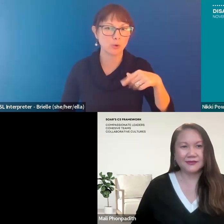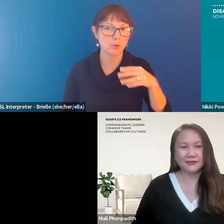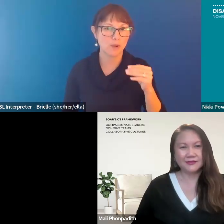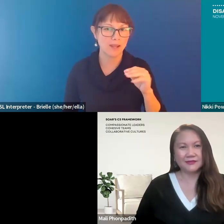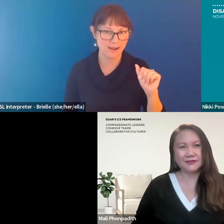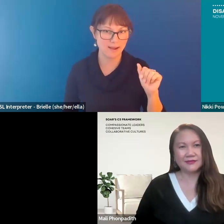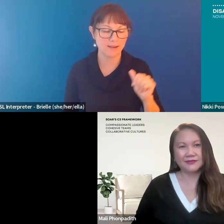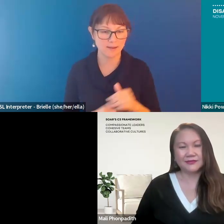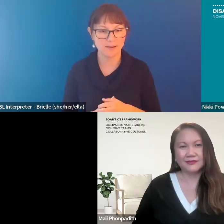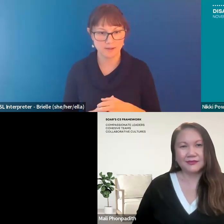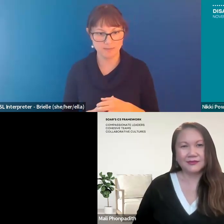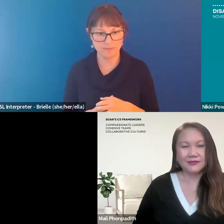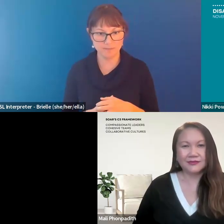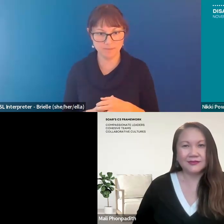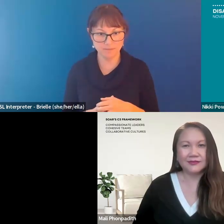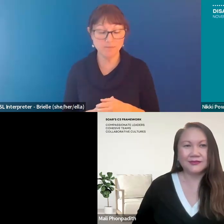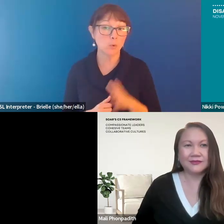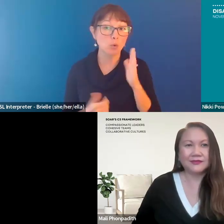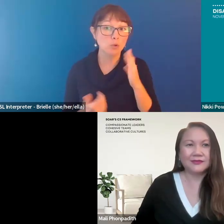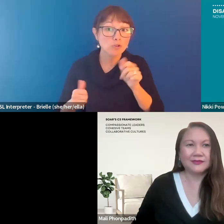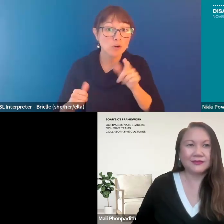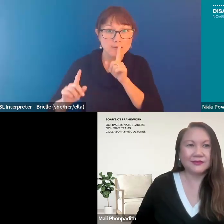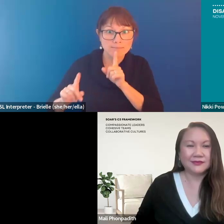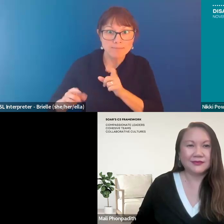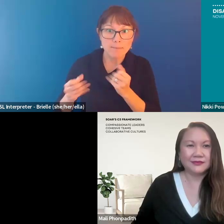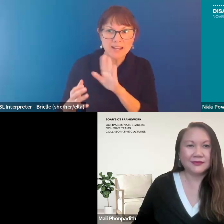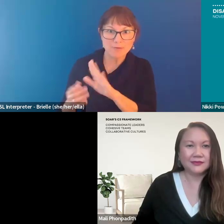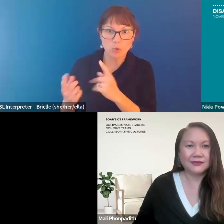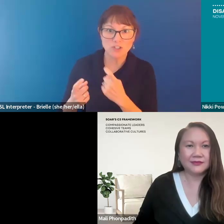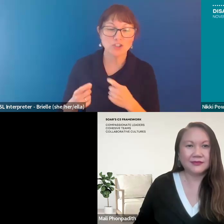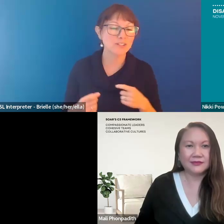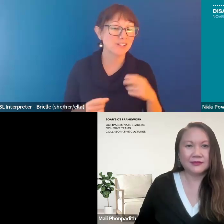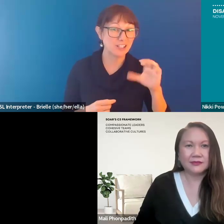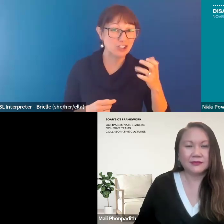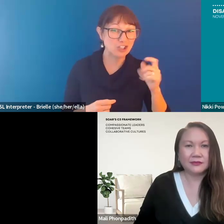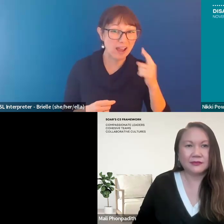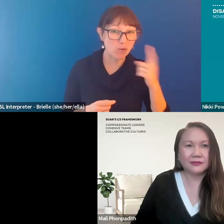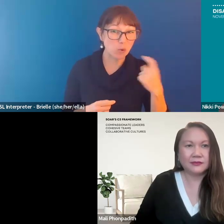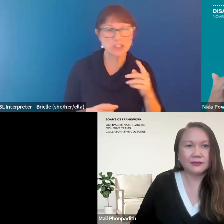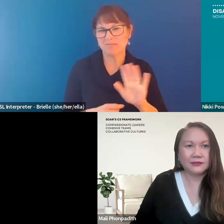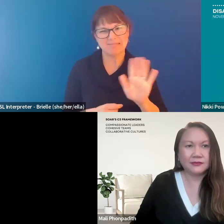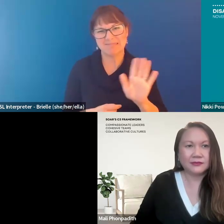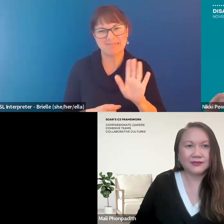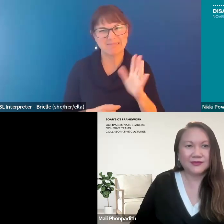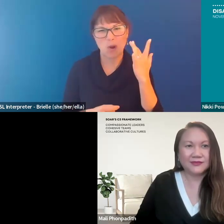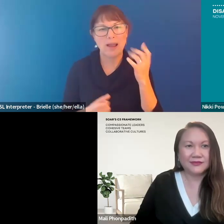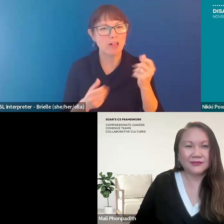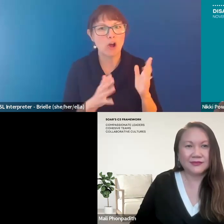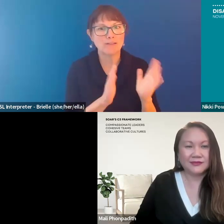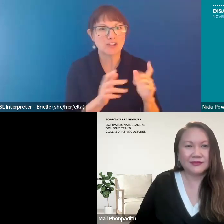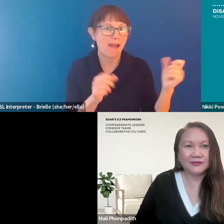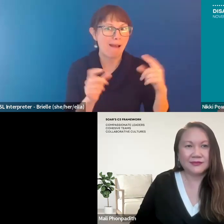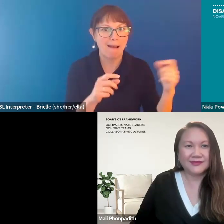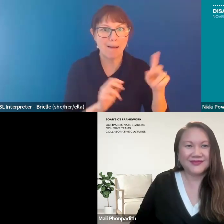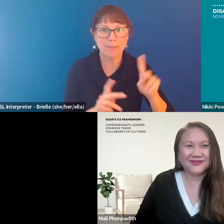Q&A. We will try to get to as many as you can. Don't use the chat box for your questions because we have a lot of chat going on